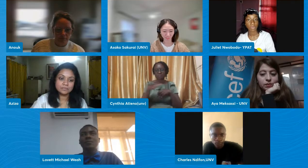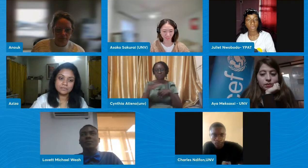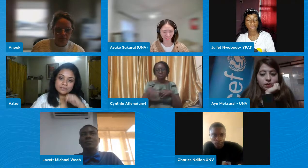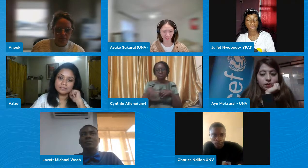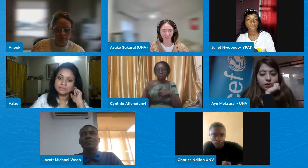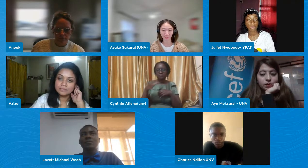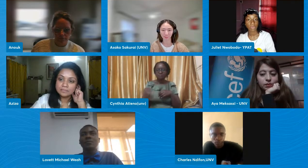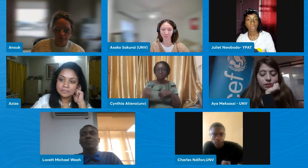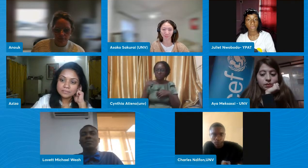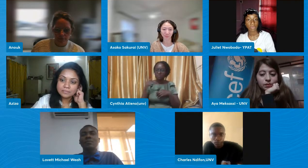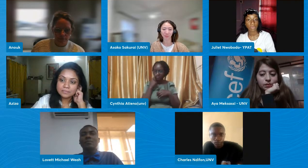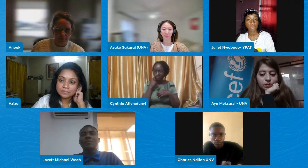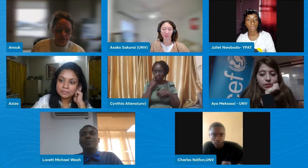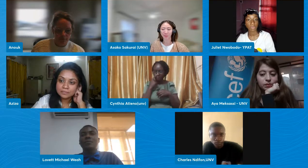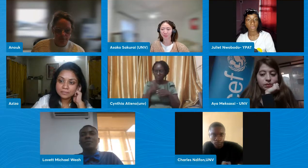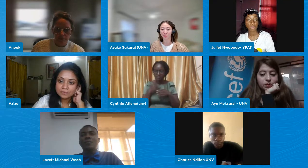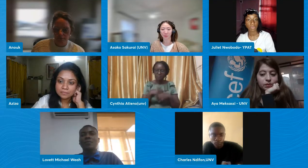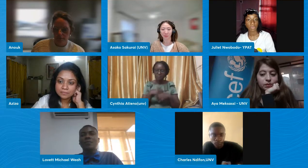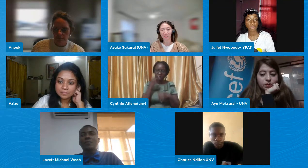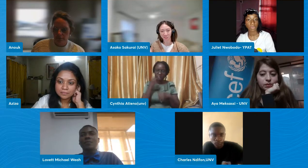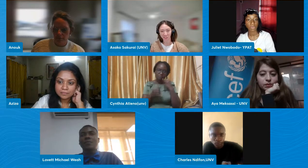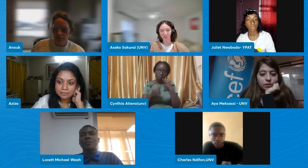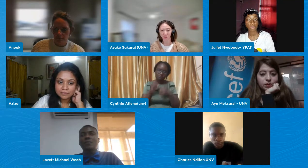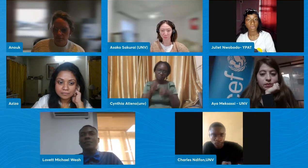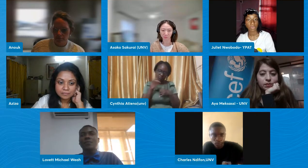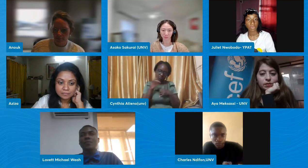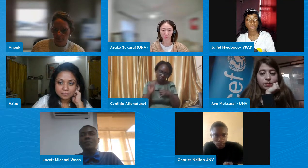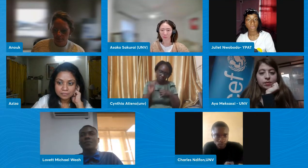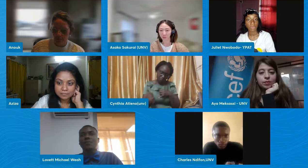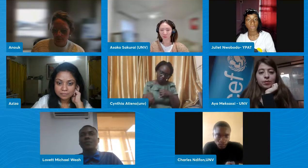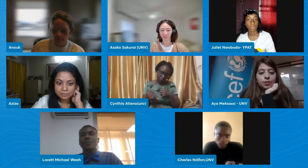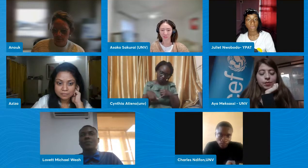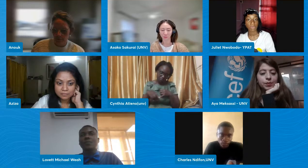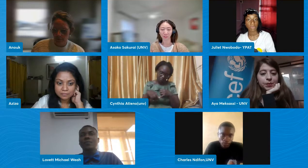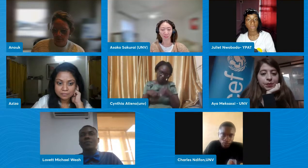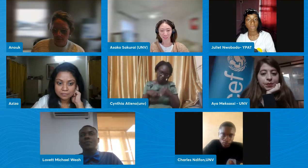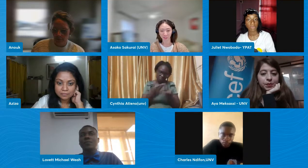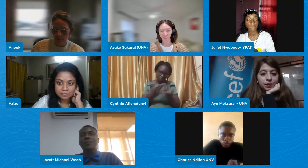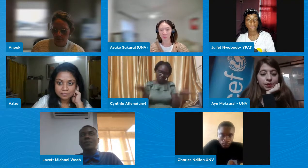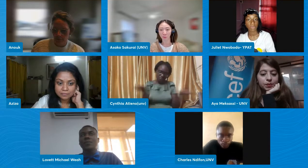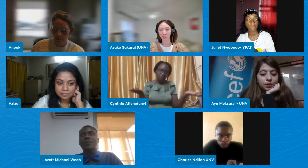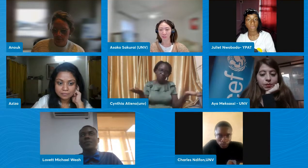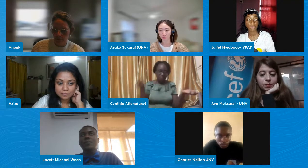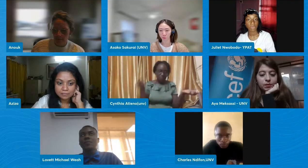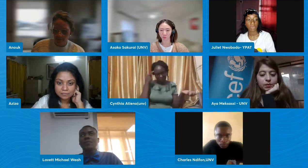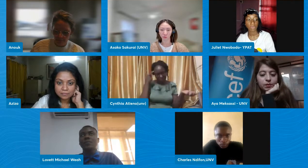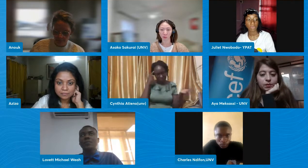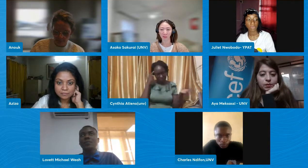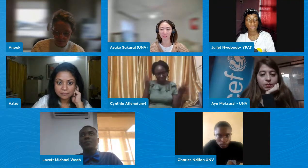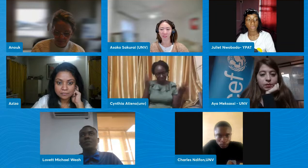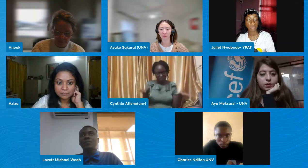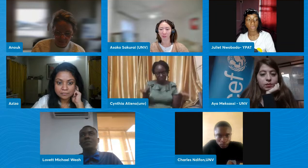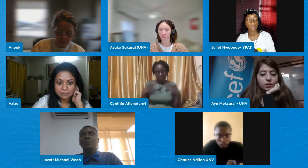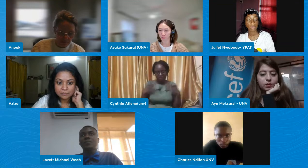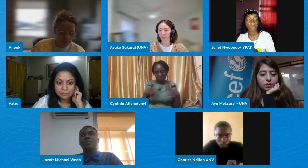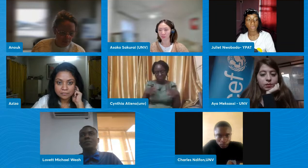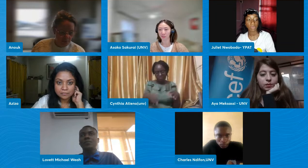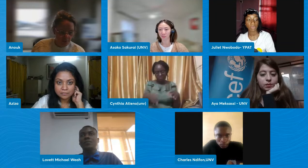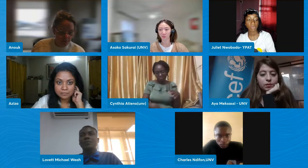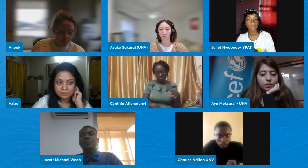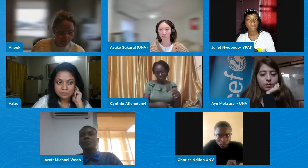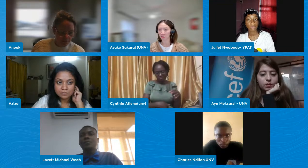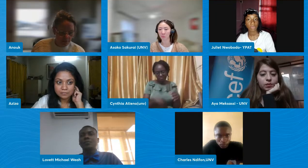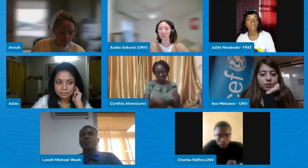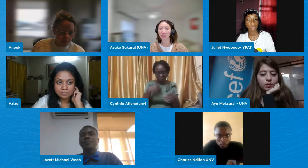question. So in general, so what do you think? What young people can do to make their